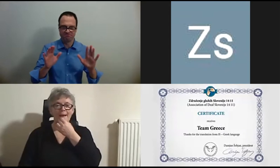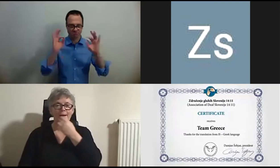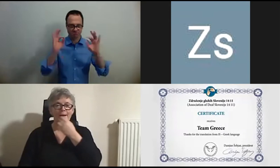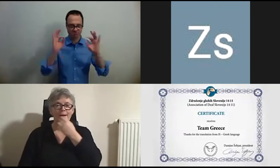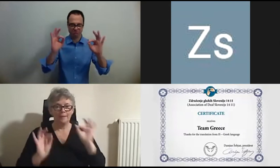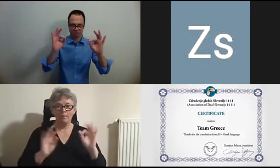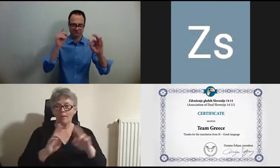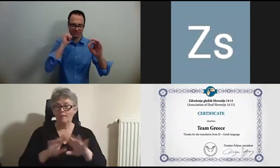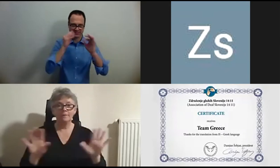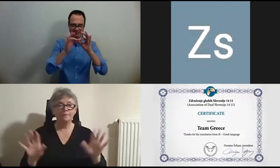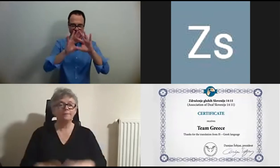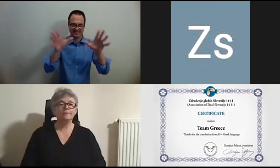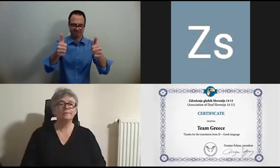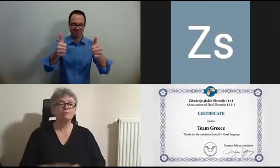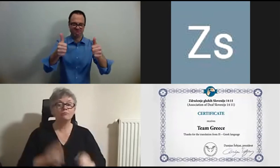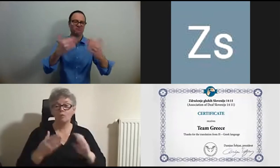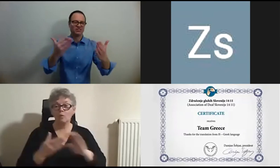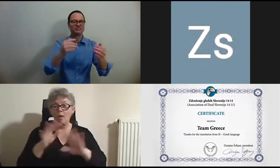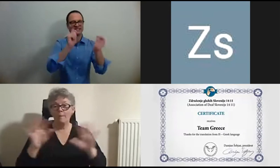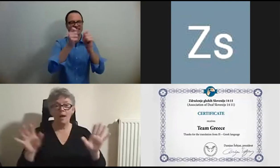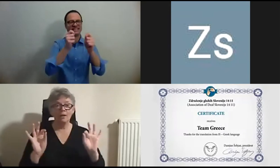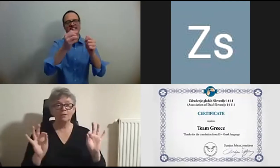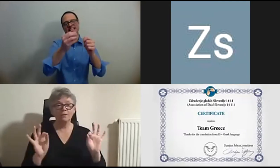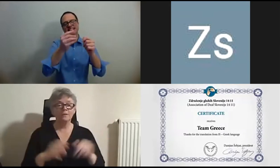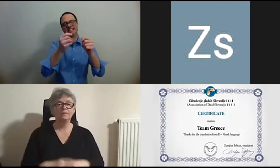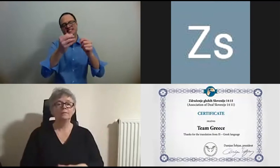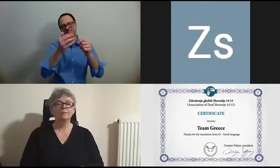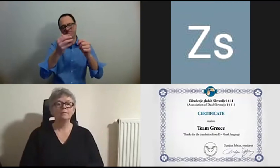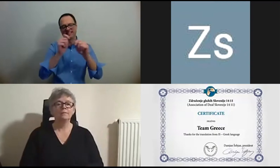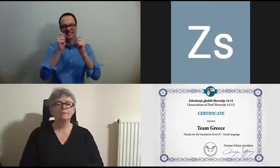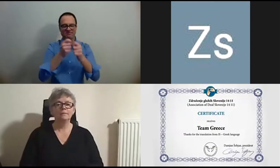Has he said yet? You know.